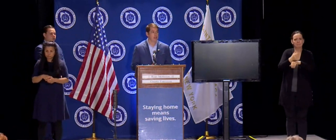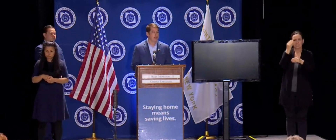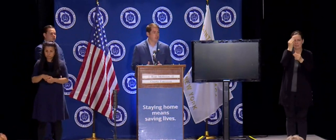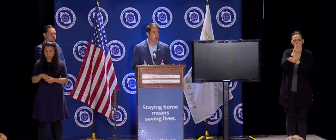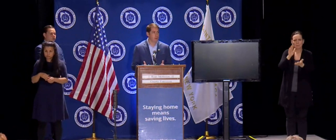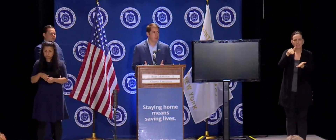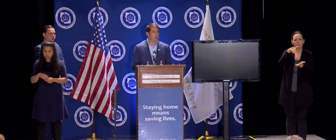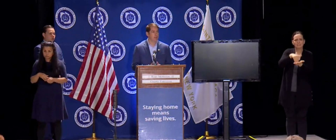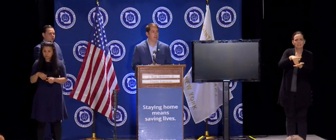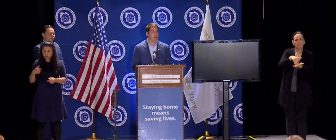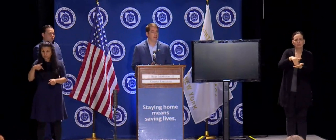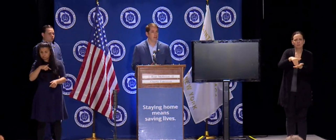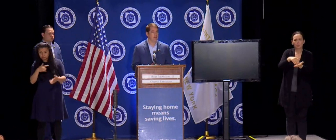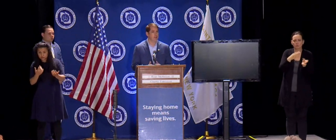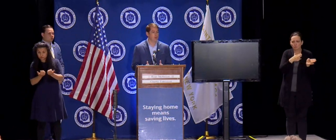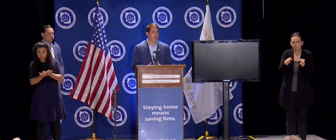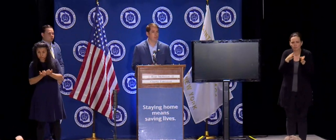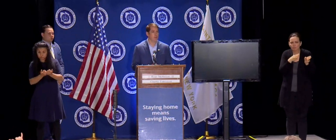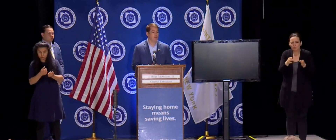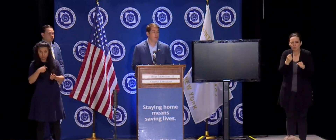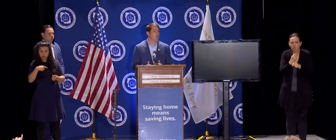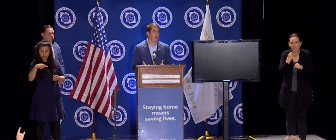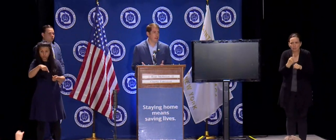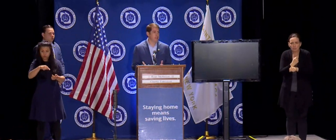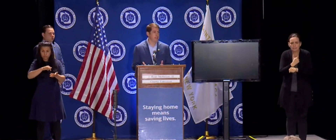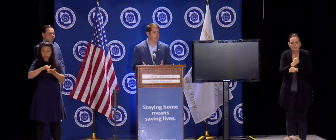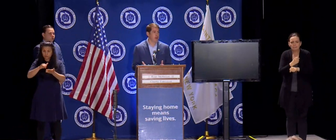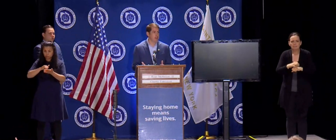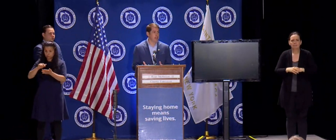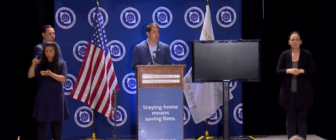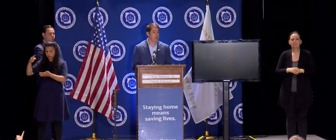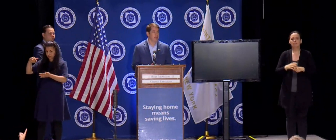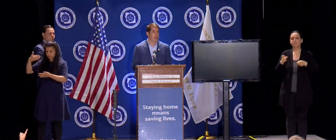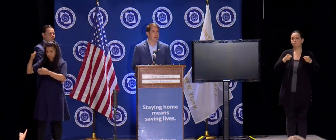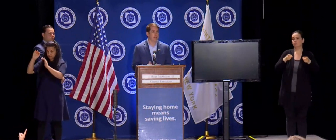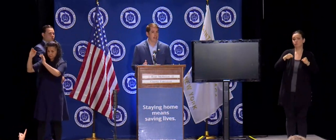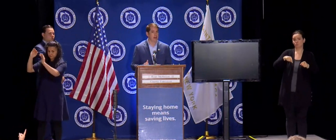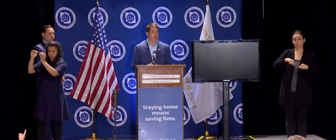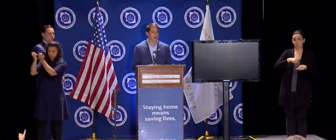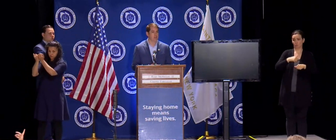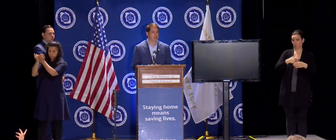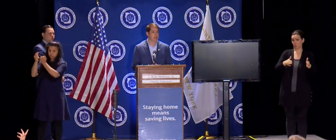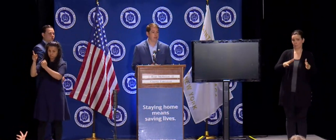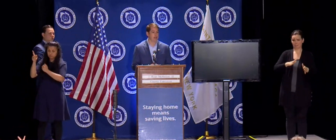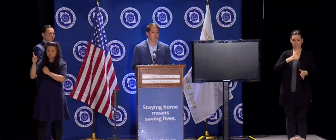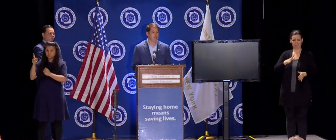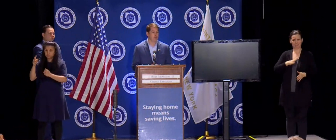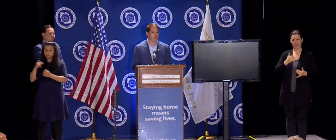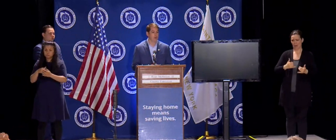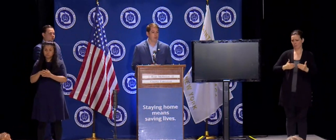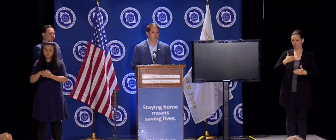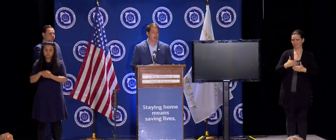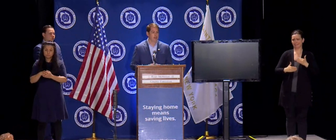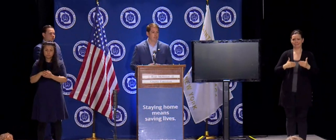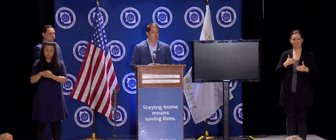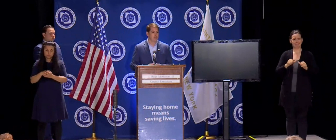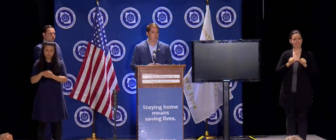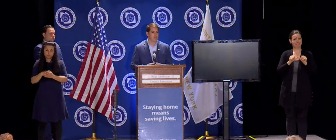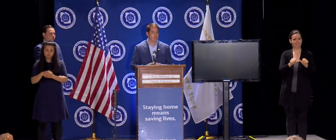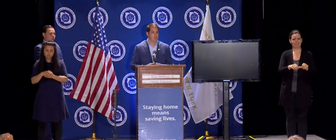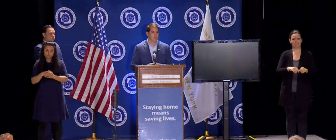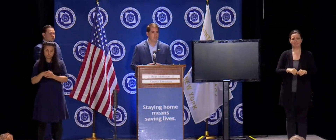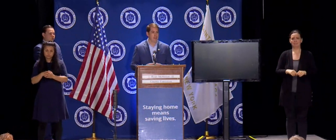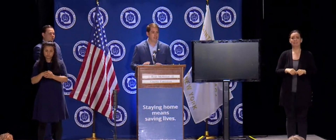strategy. So this really, the control room formalizes that process, and again, also gives us an ability